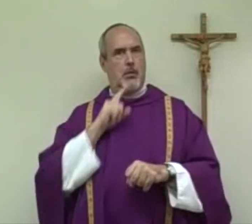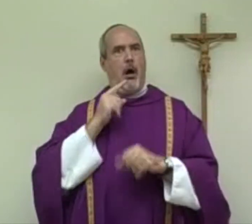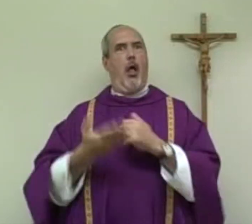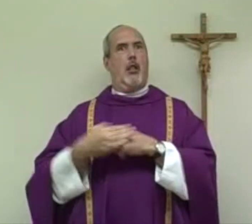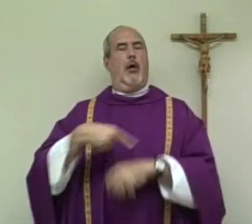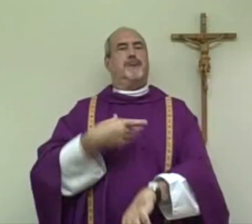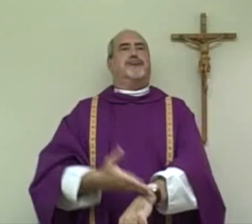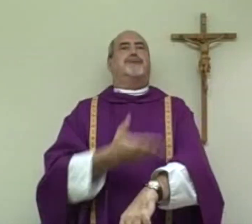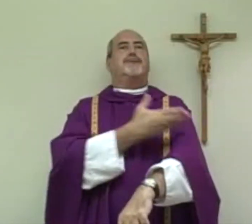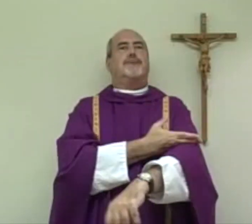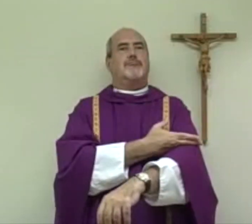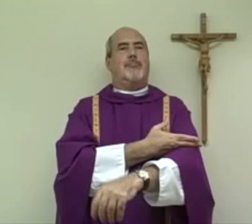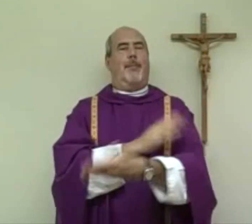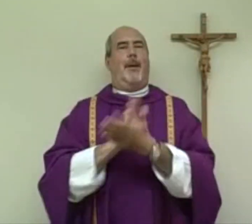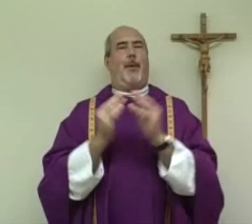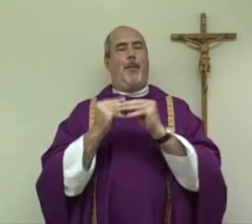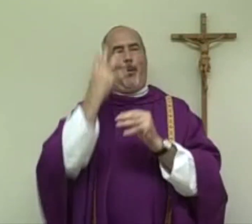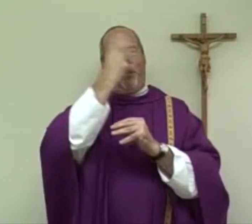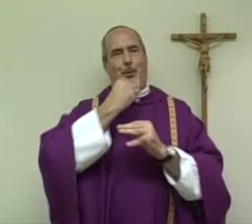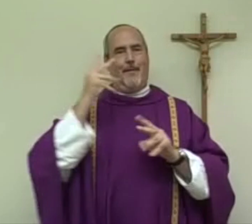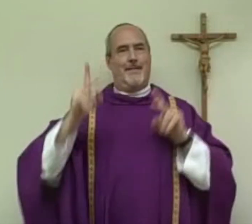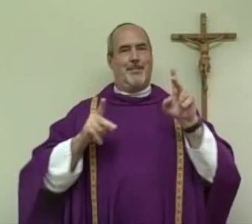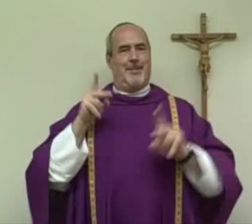selfish. Getting rid of all those little sins can help